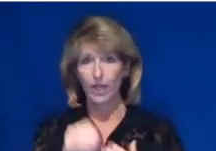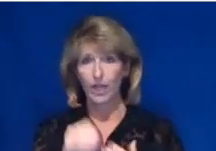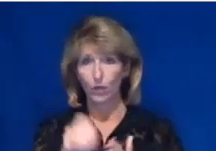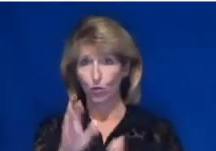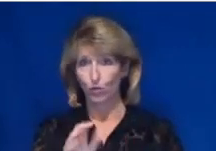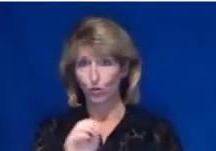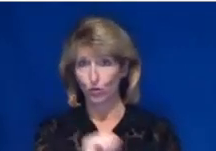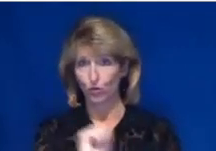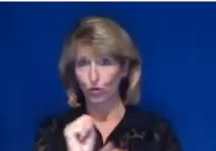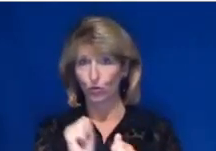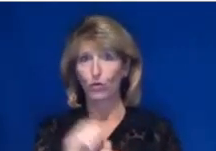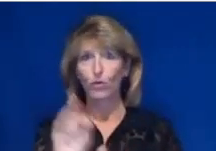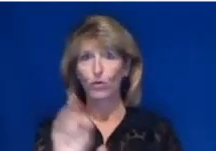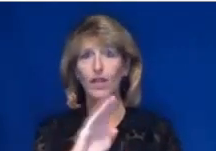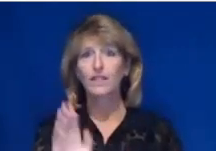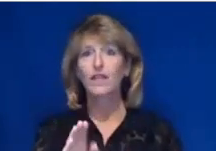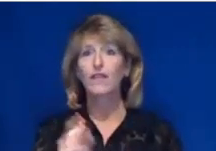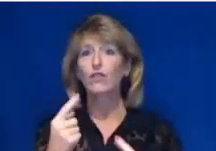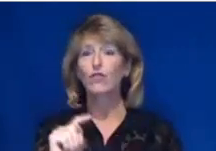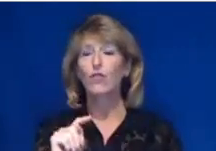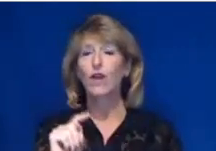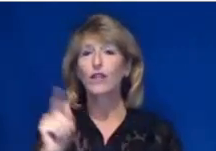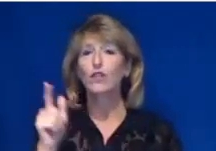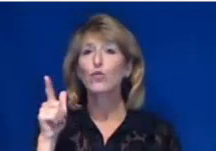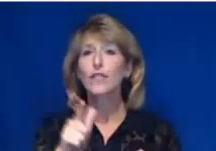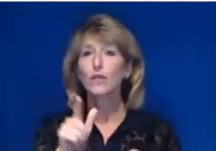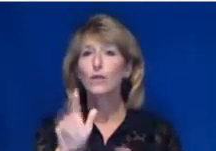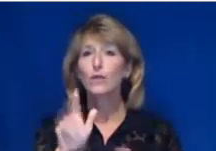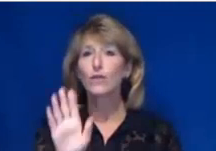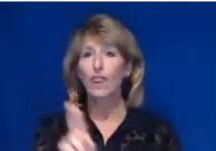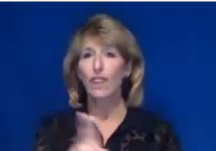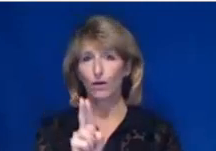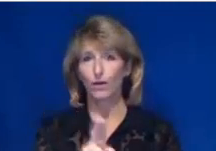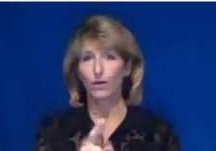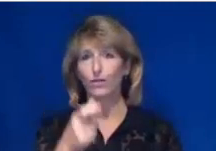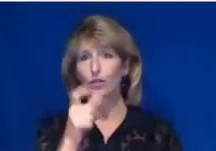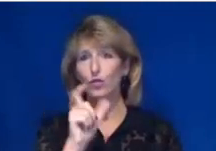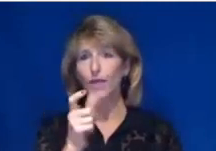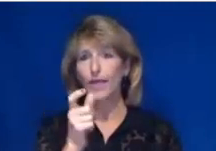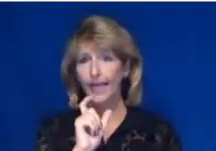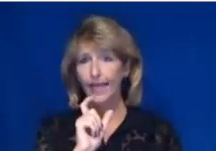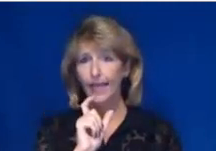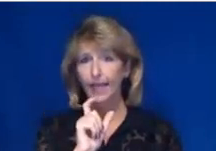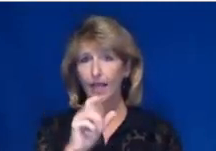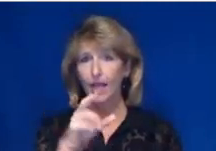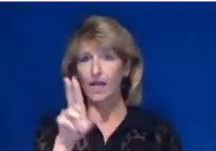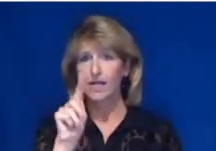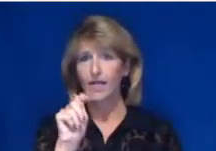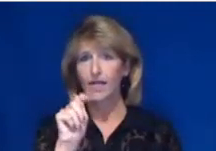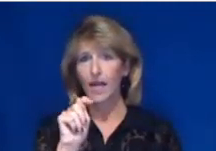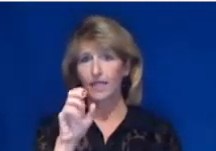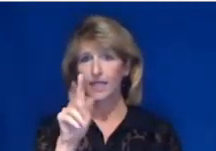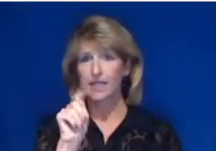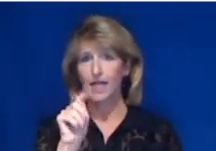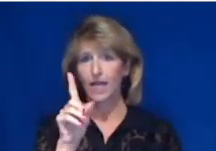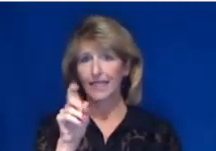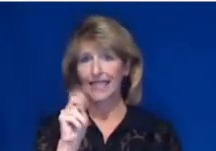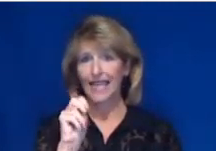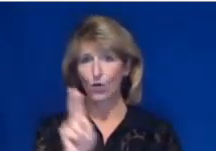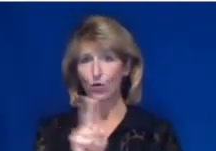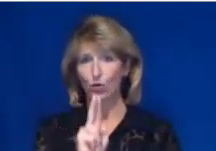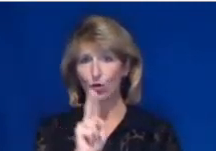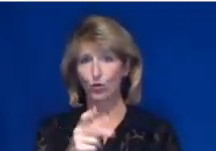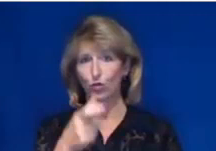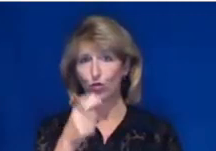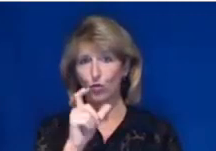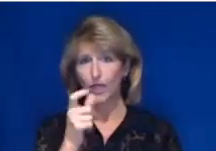for you to ask your client or student. The first question is, have you ever tried to cut down or reduce the